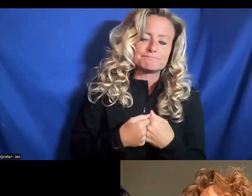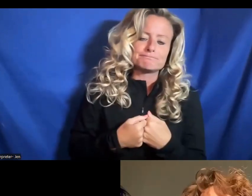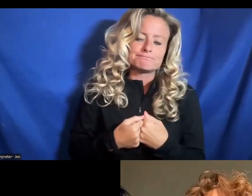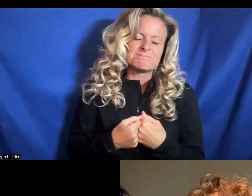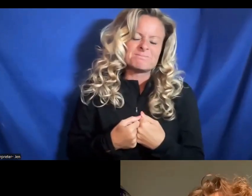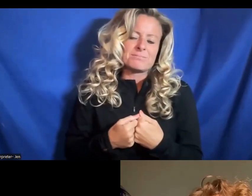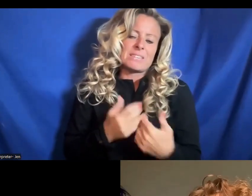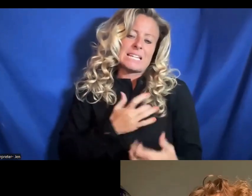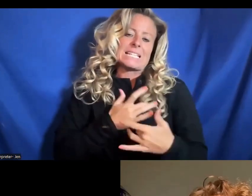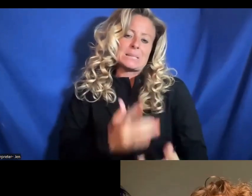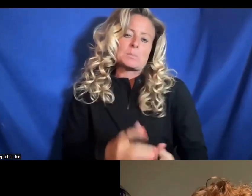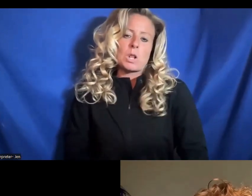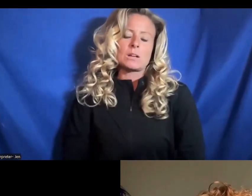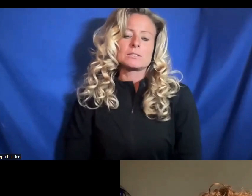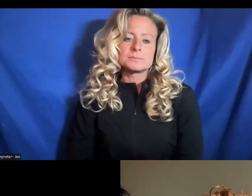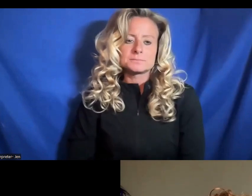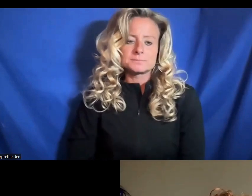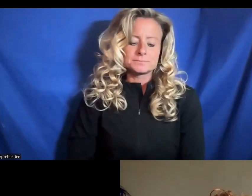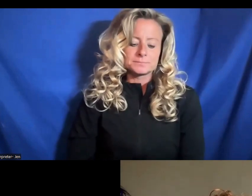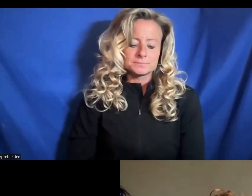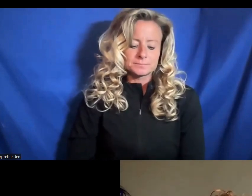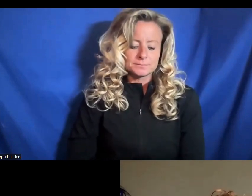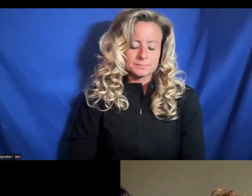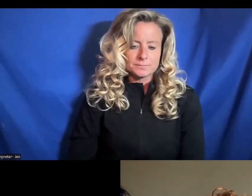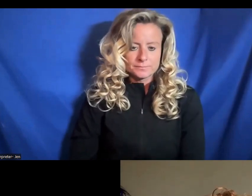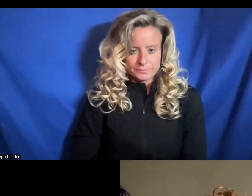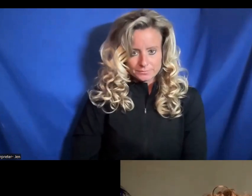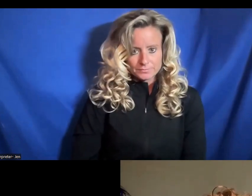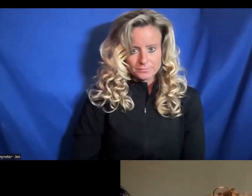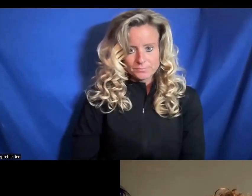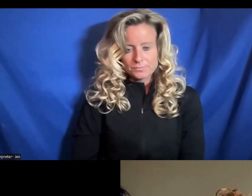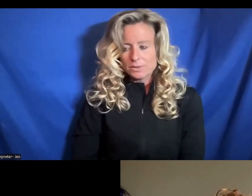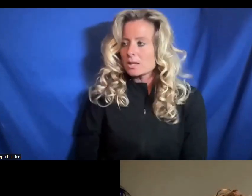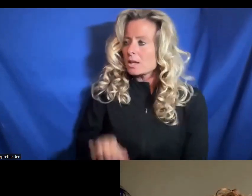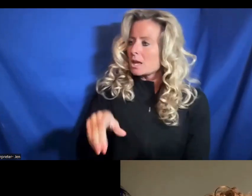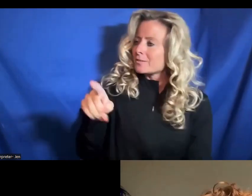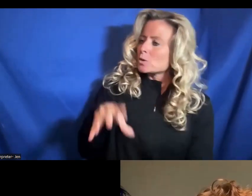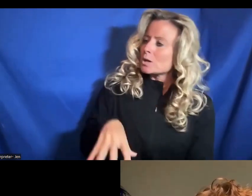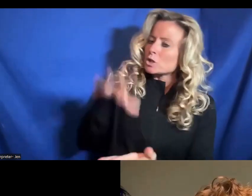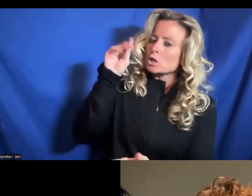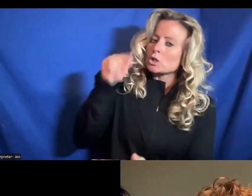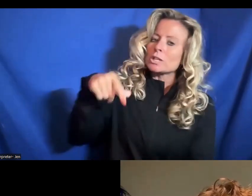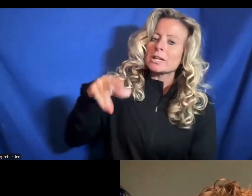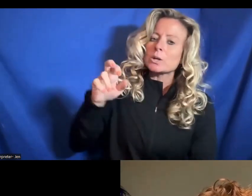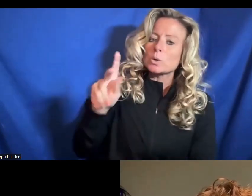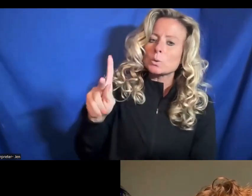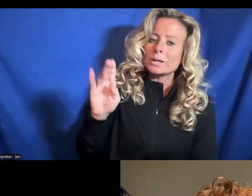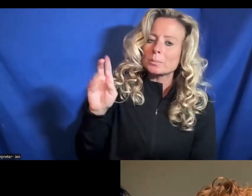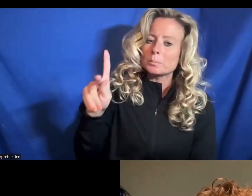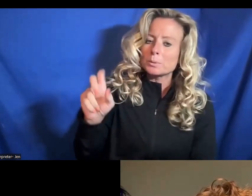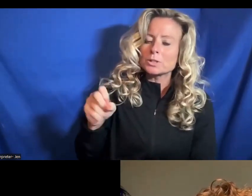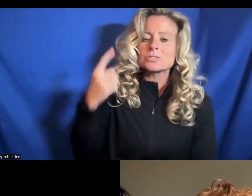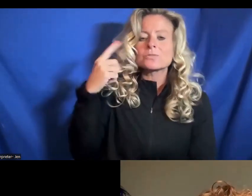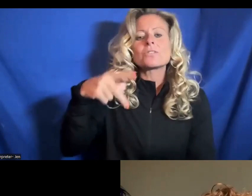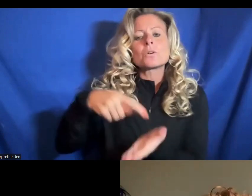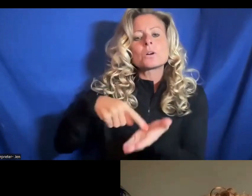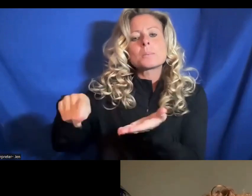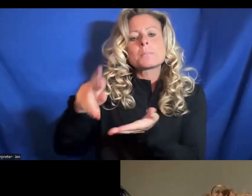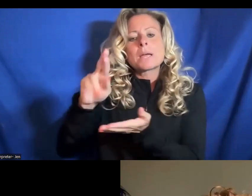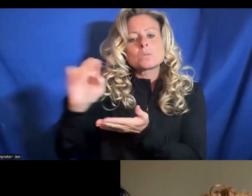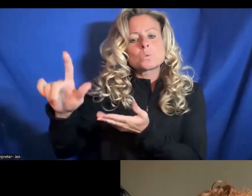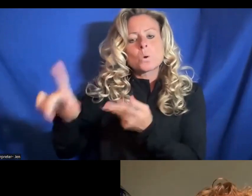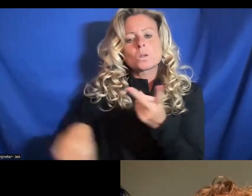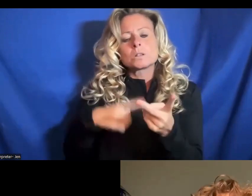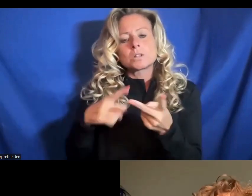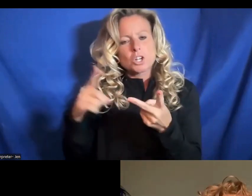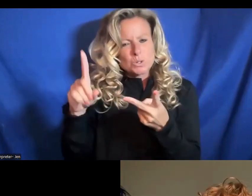all pretty typical. Have you had to learn like a tool like QuickBooks to like do payroll, or like